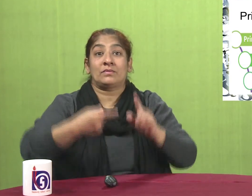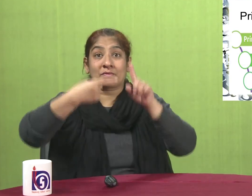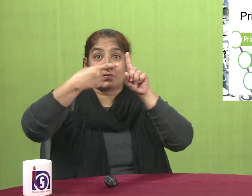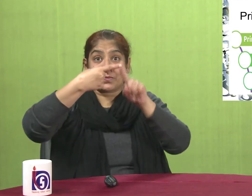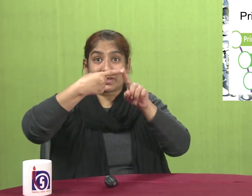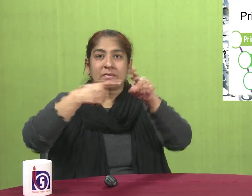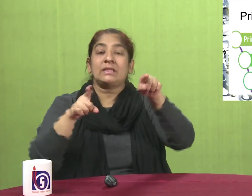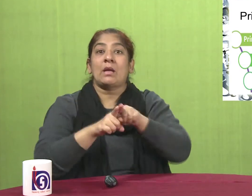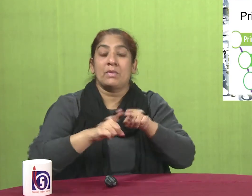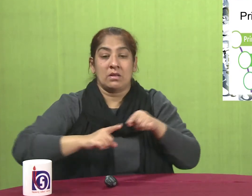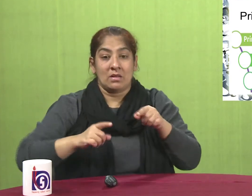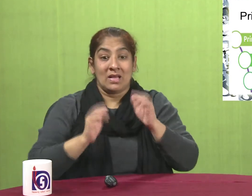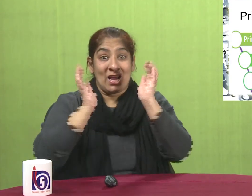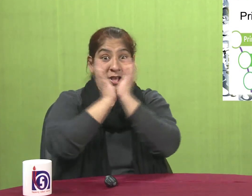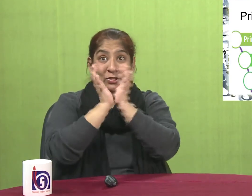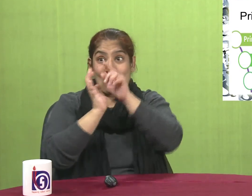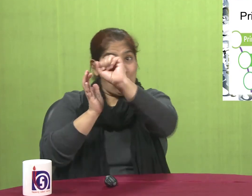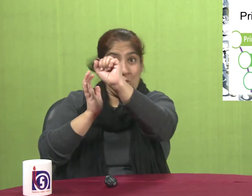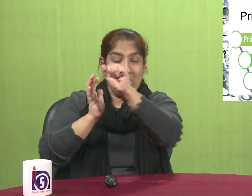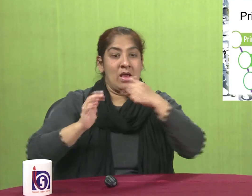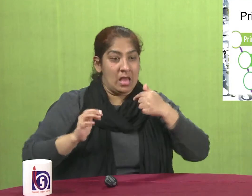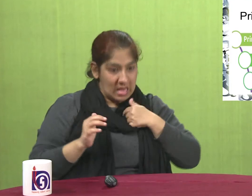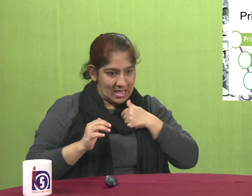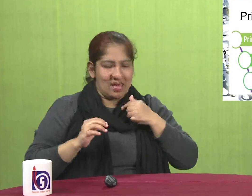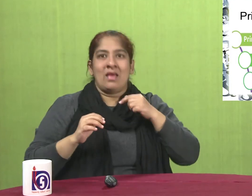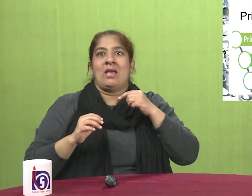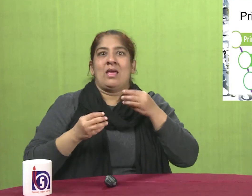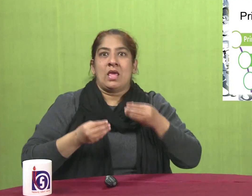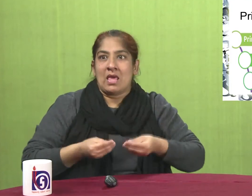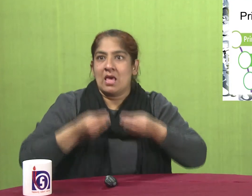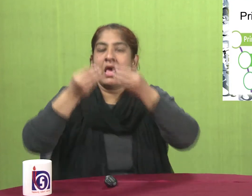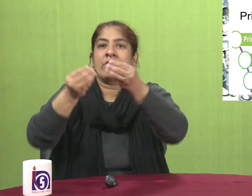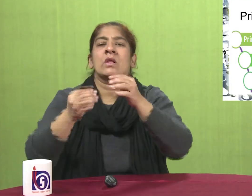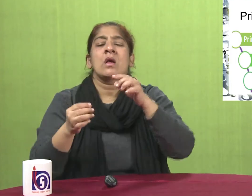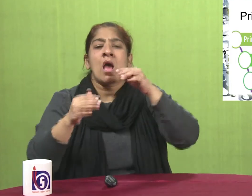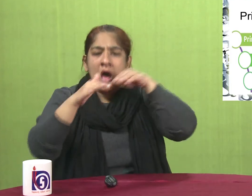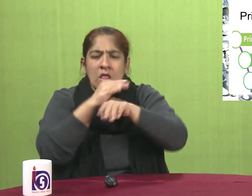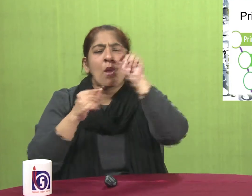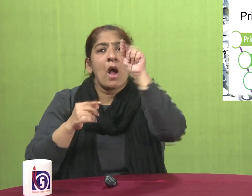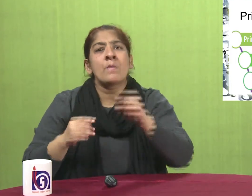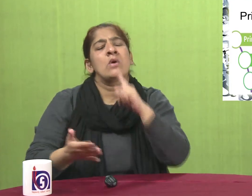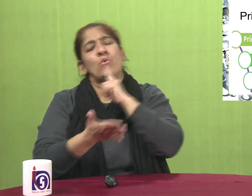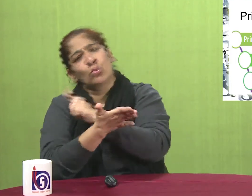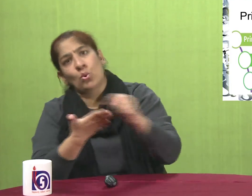Now we will learn the principles of insurance. What are they? The principle